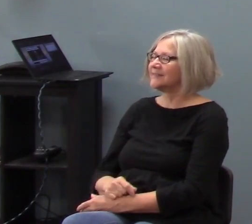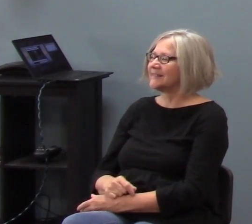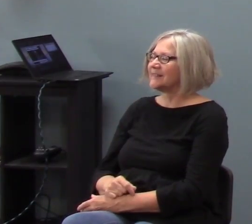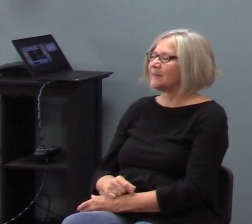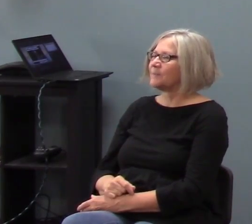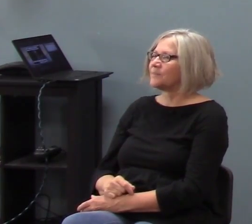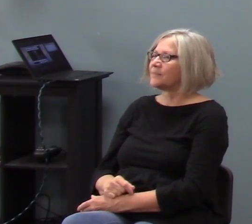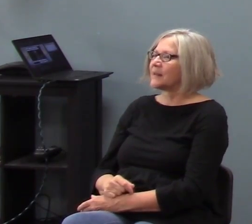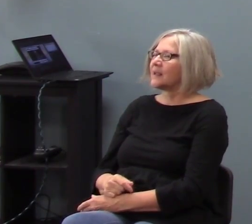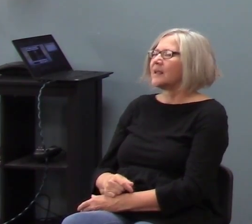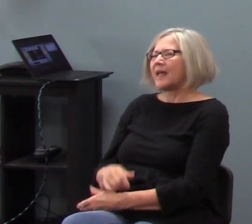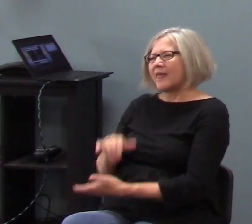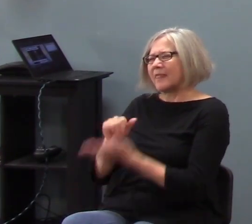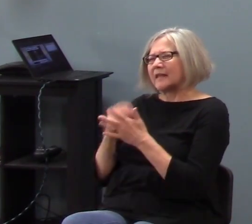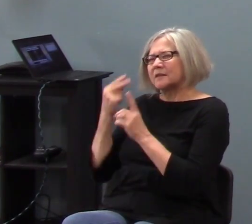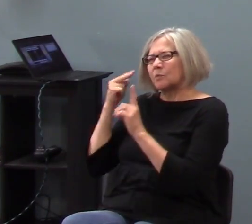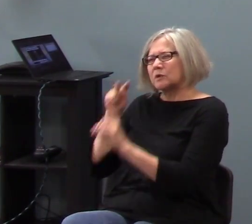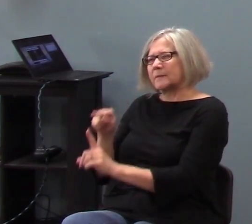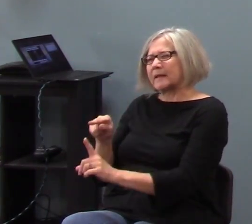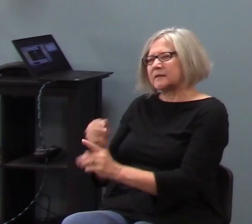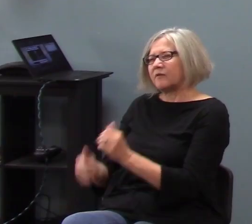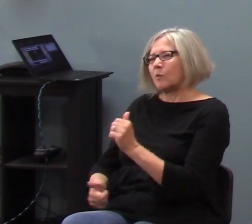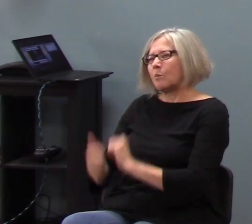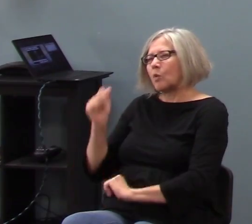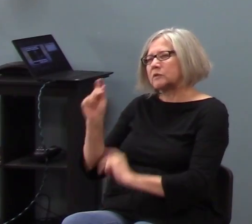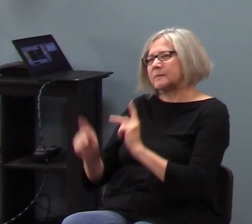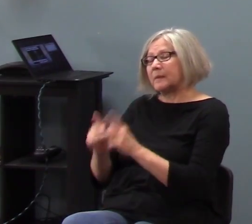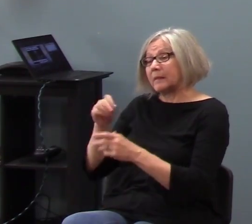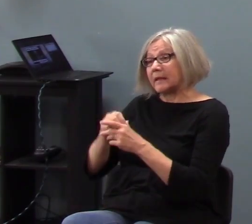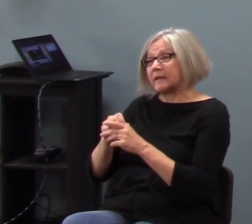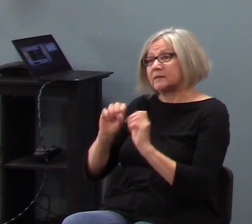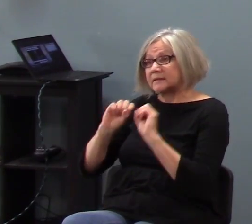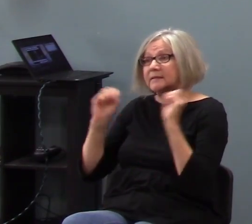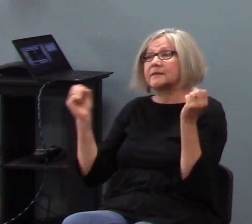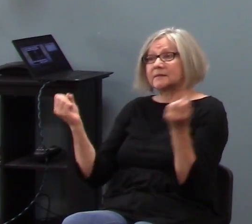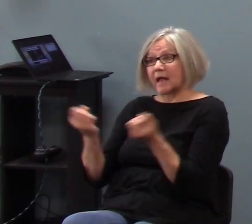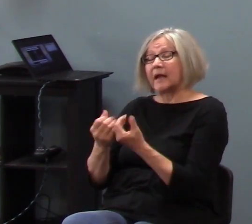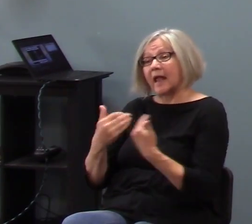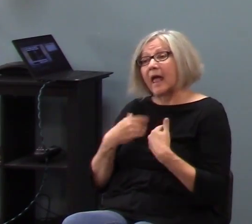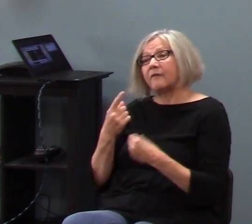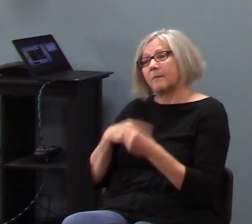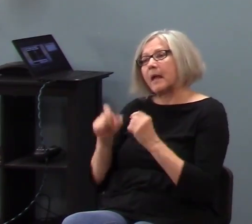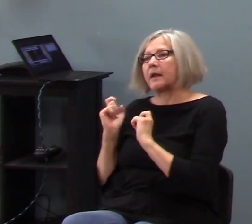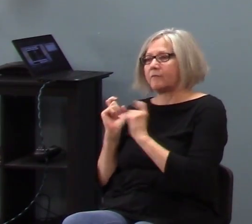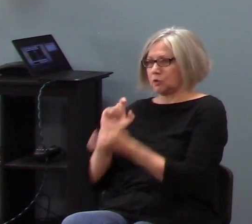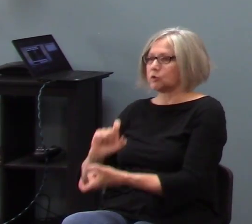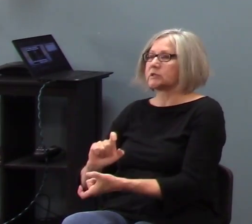the perspective that most people in society have regarding evolution.